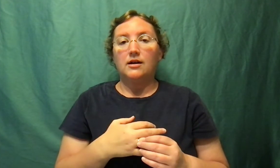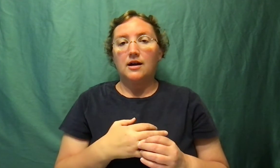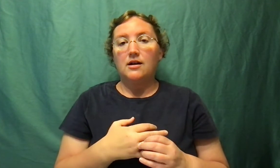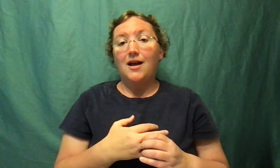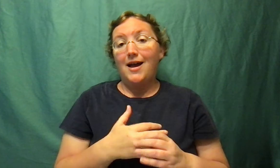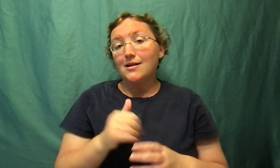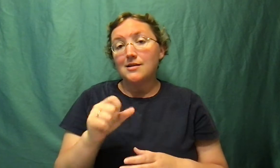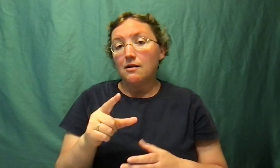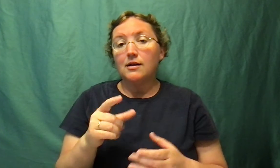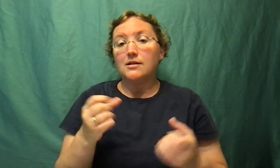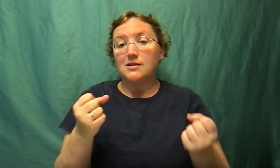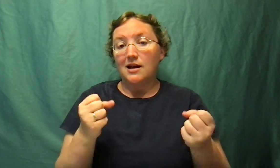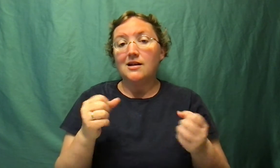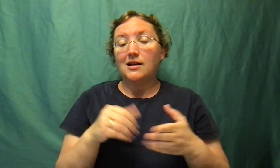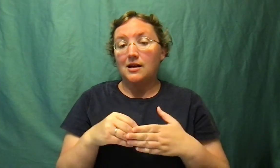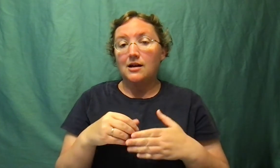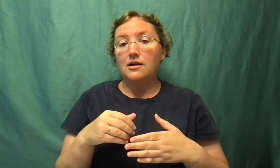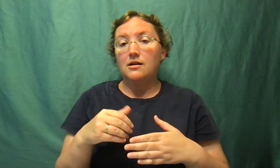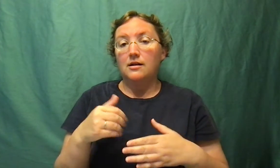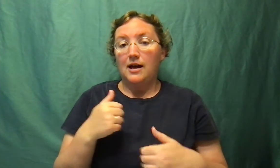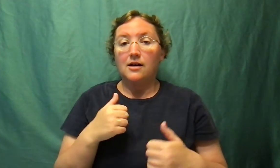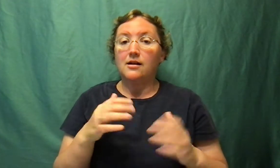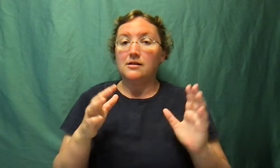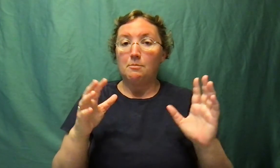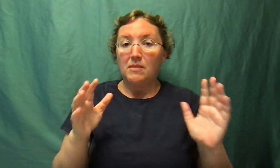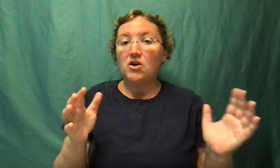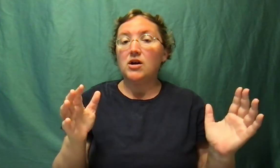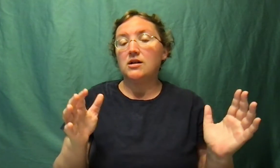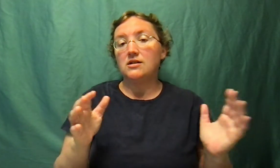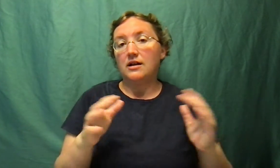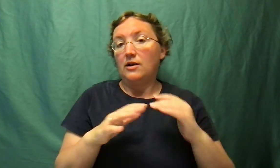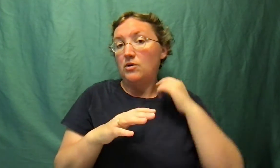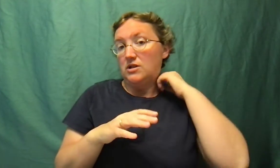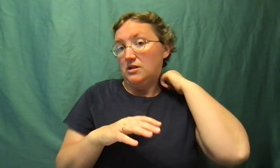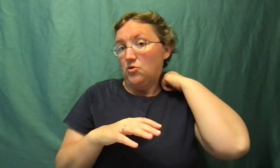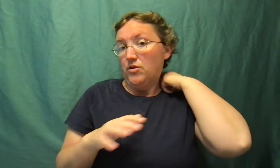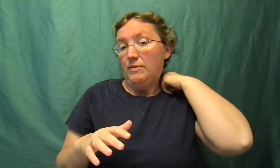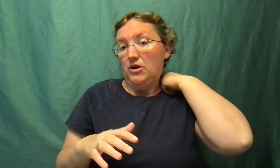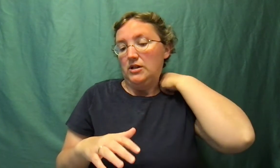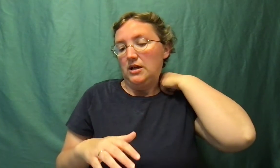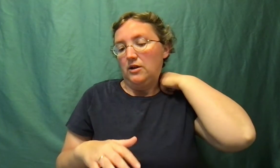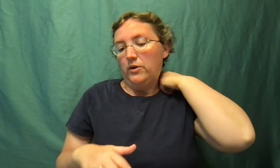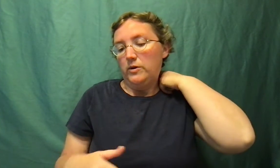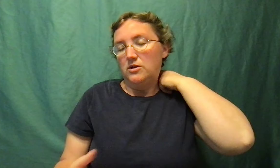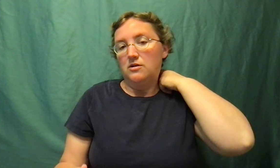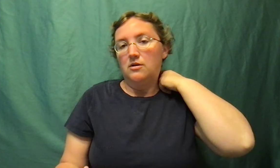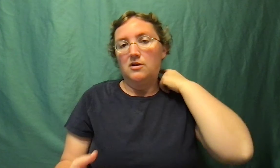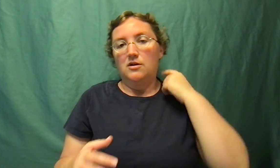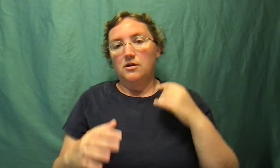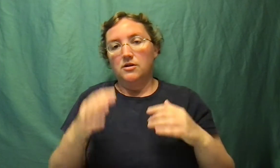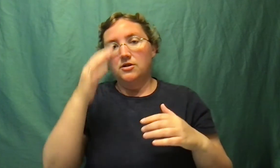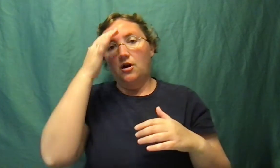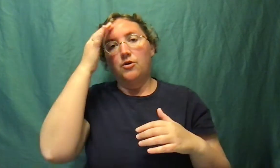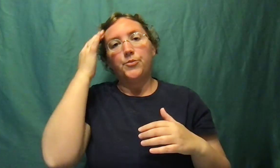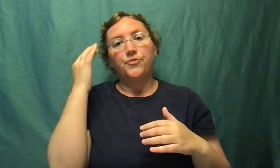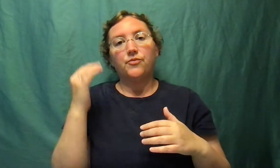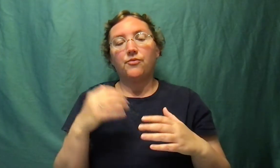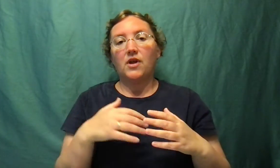Again, ASL is signed in Canada. It is American Sign Language, is in North American Sign Language. So